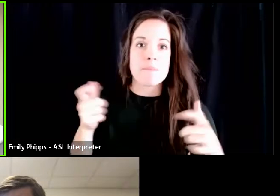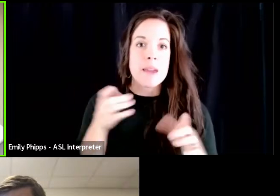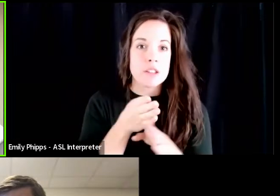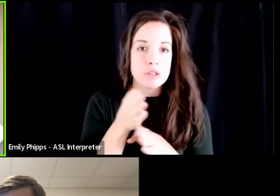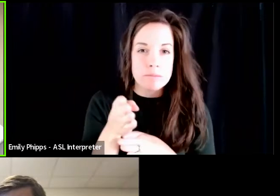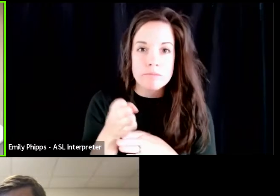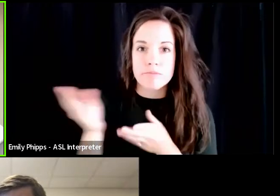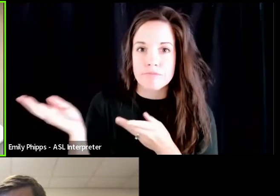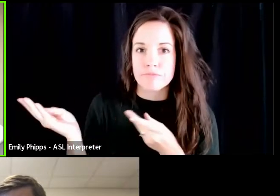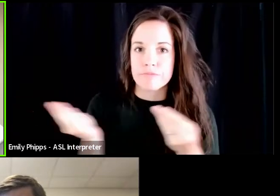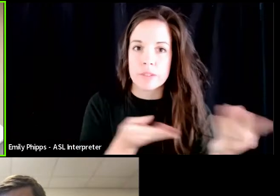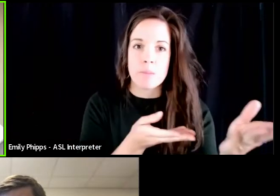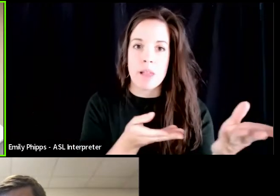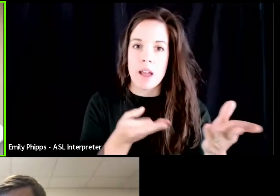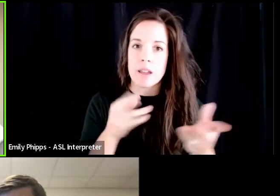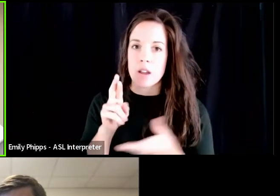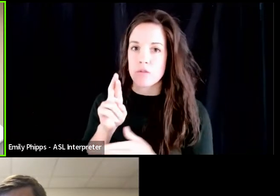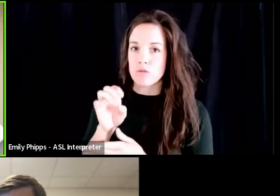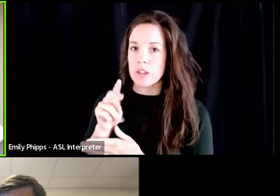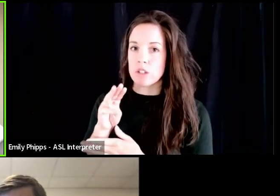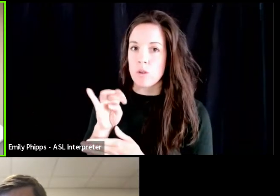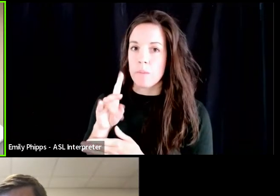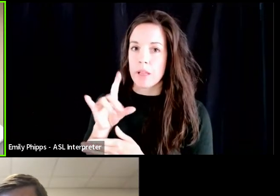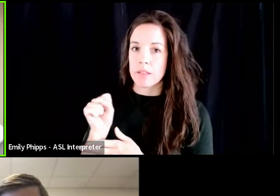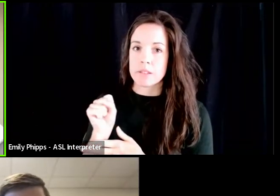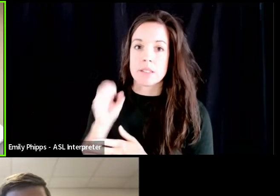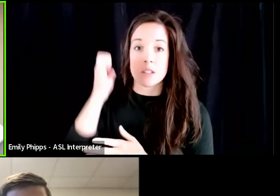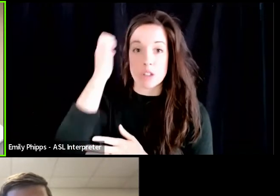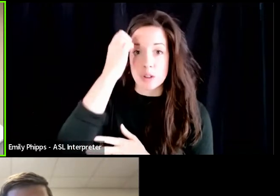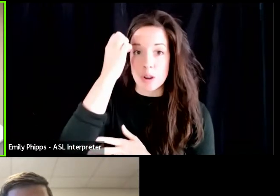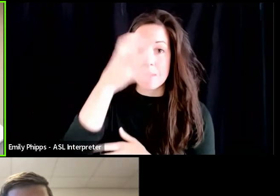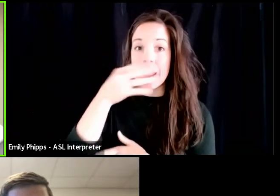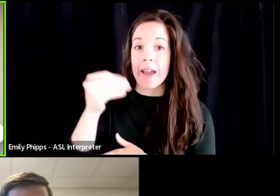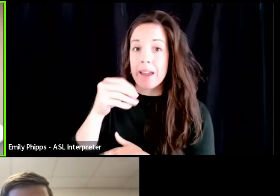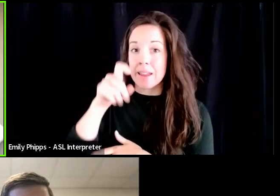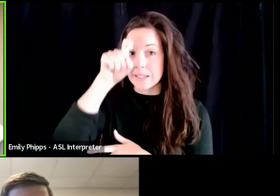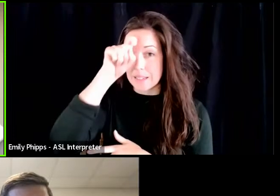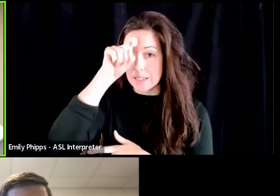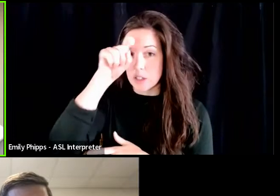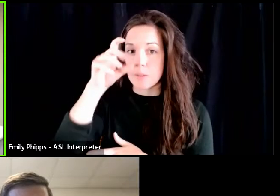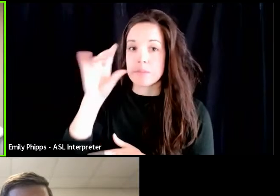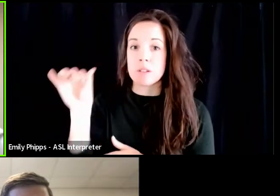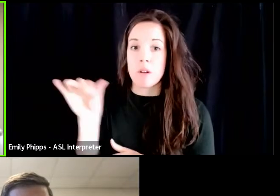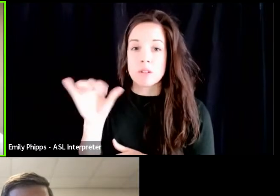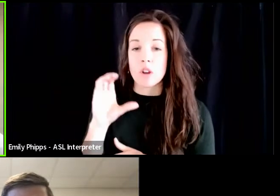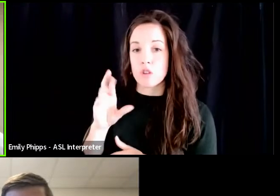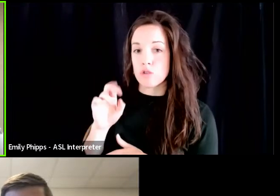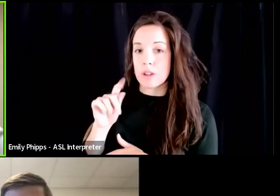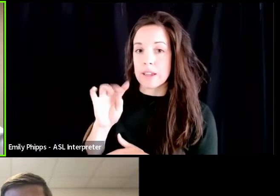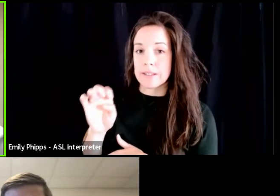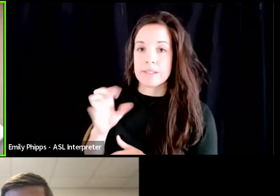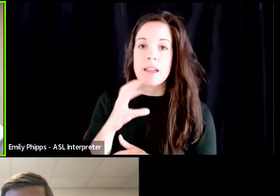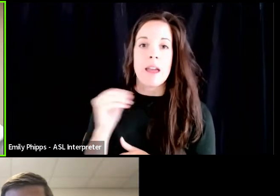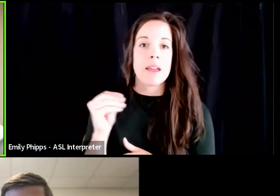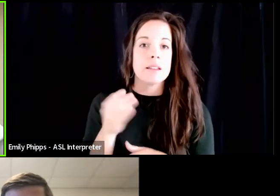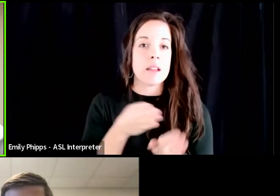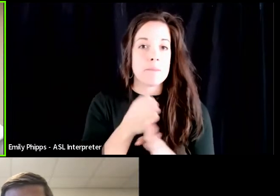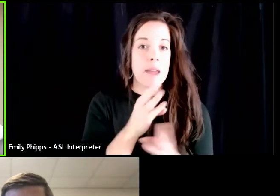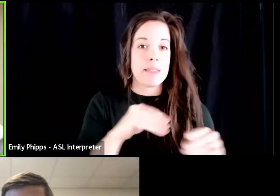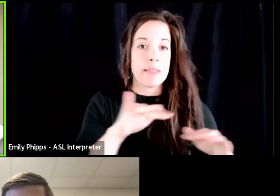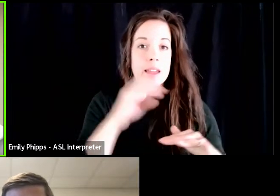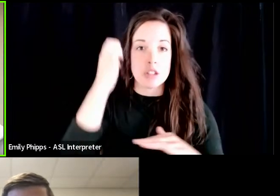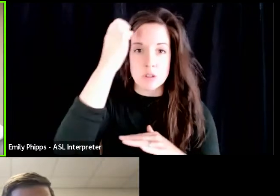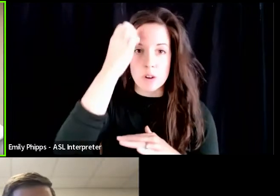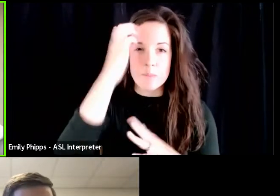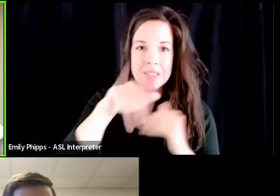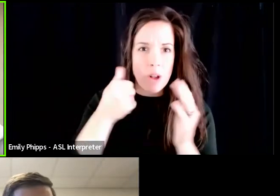of renewables to Europe, as can from Egypt to Crete and then onto mainland Europe. And this is all a